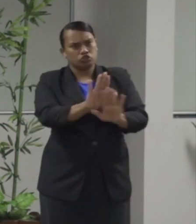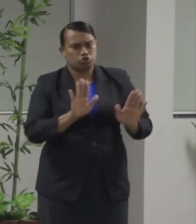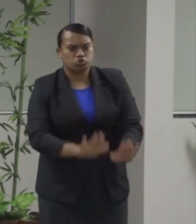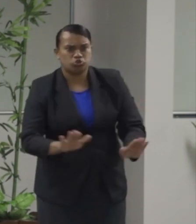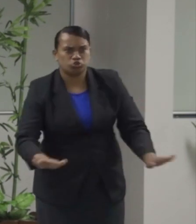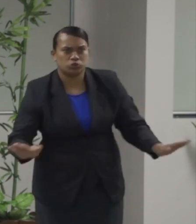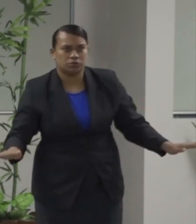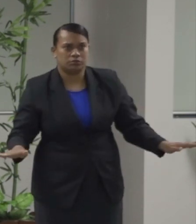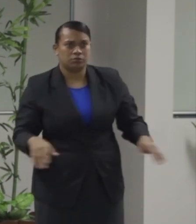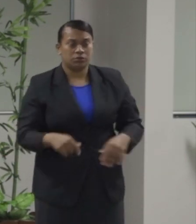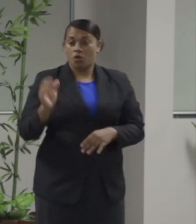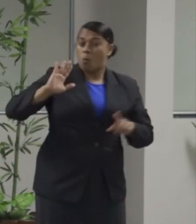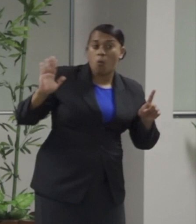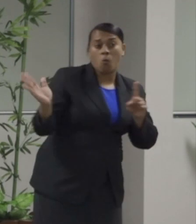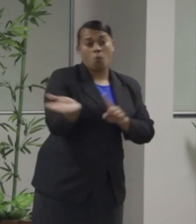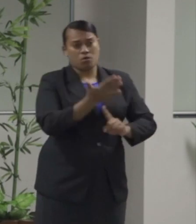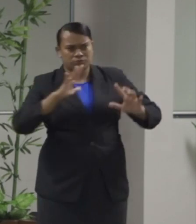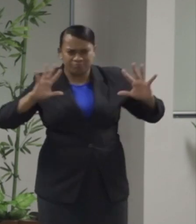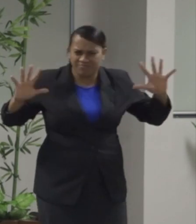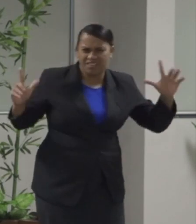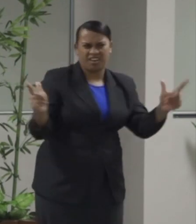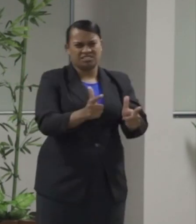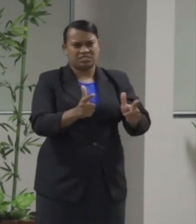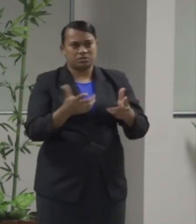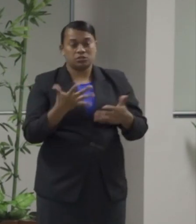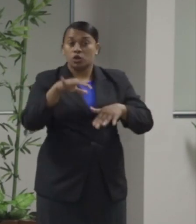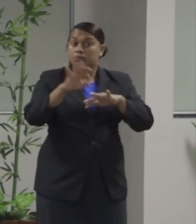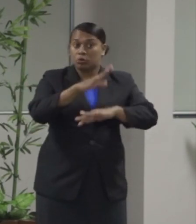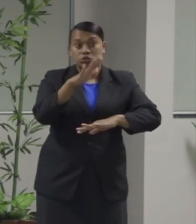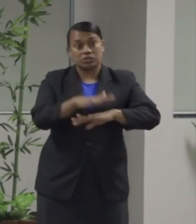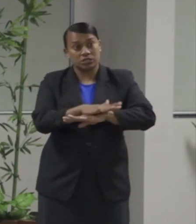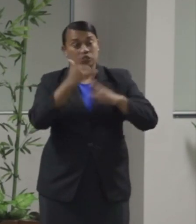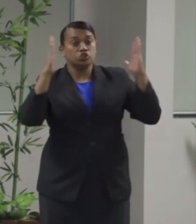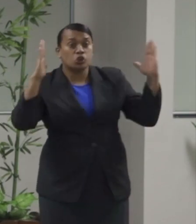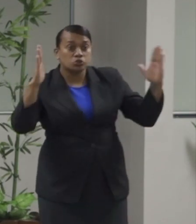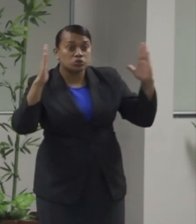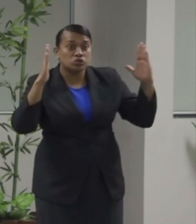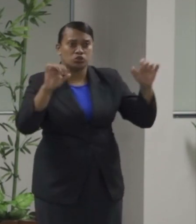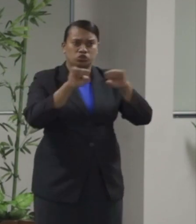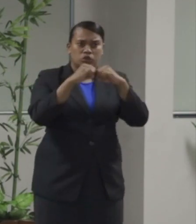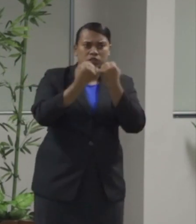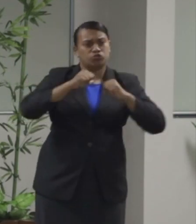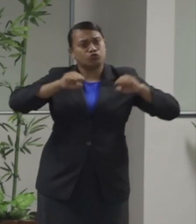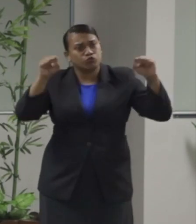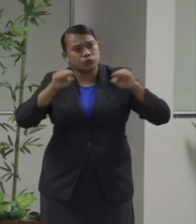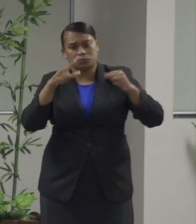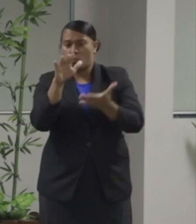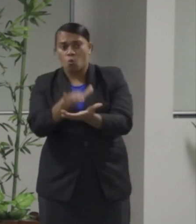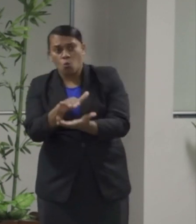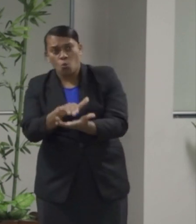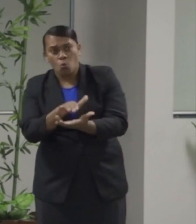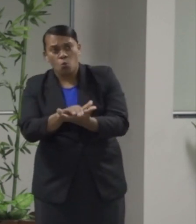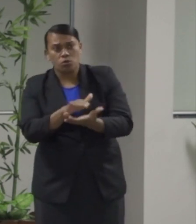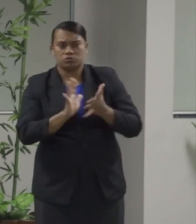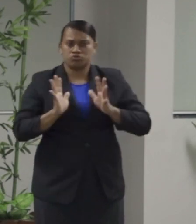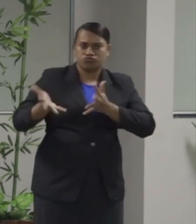those who have deferred and downsized their weddings, religious services, cover sessions, parties, and other